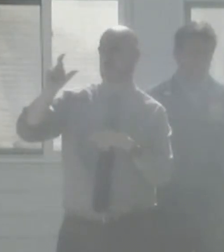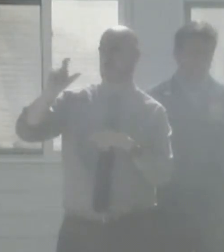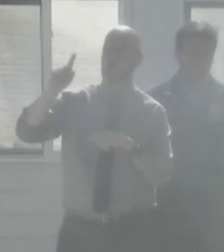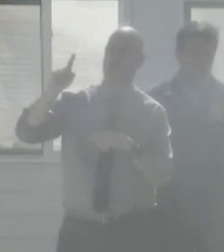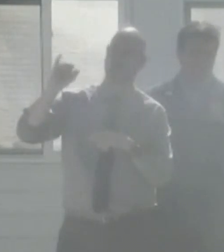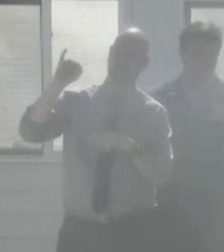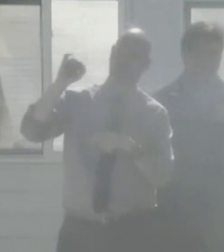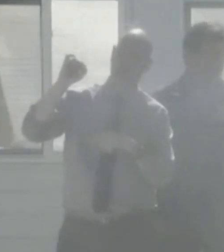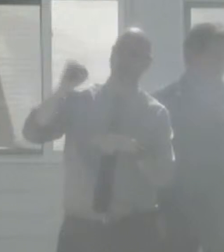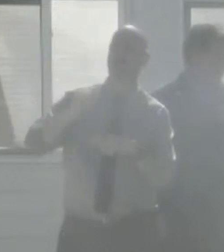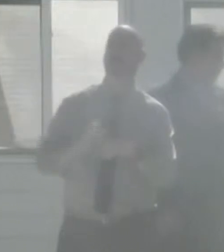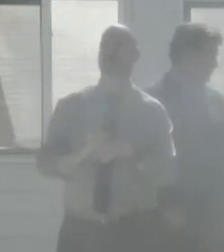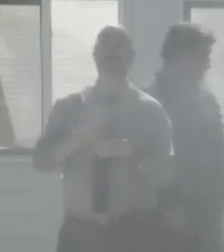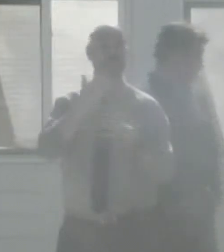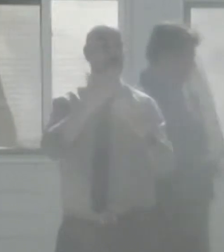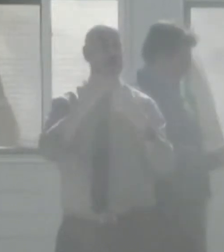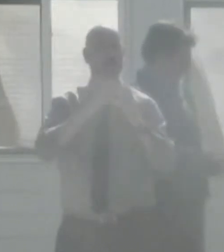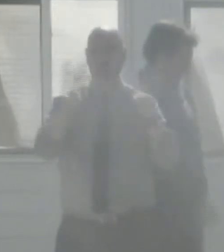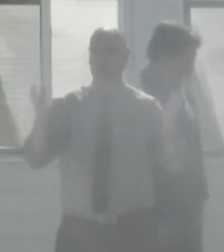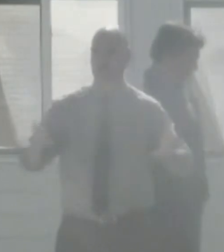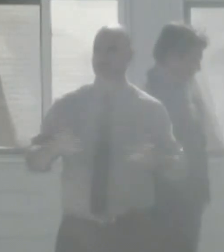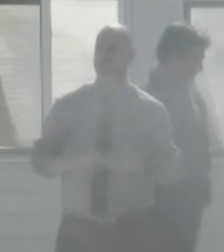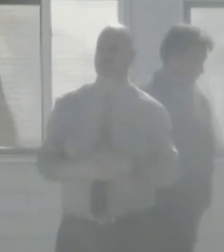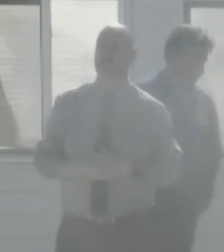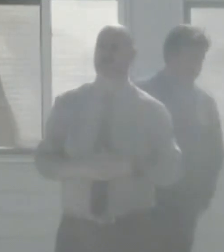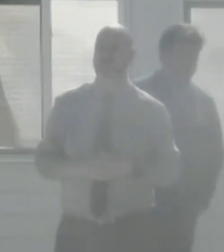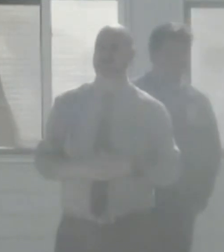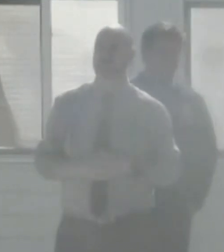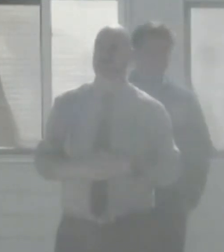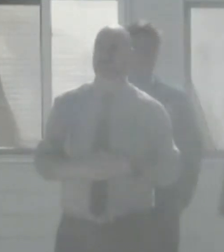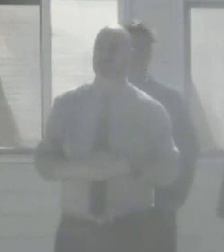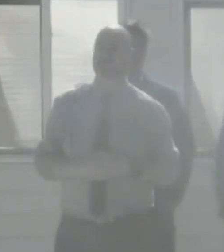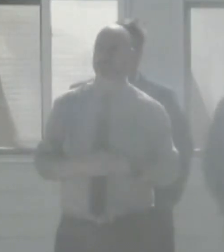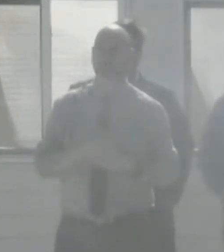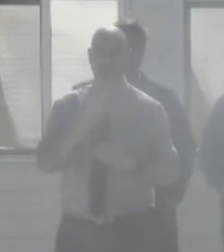much. Appreciate your cooperation and assistance.